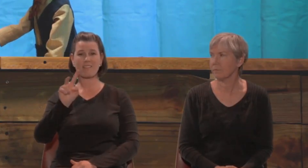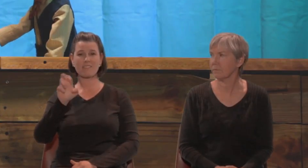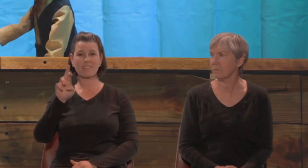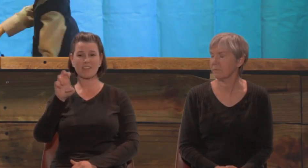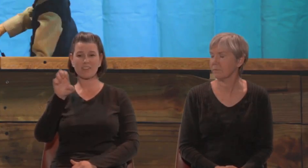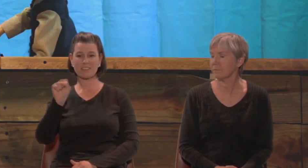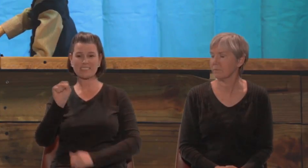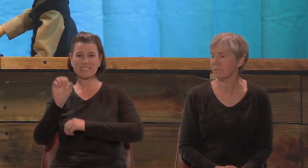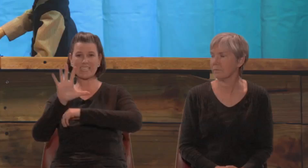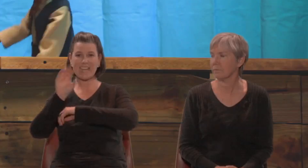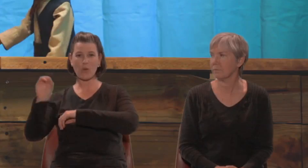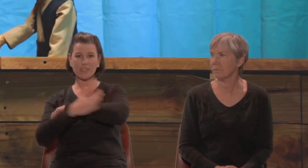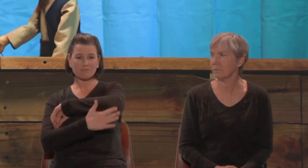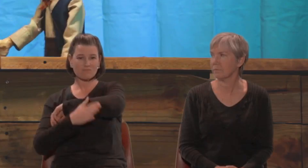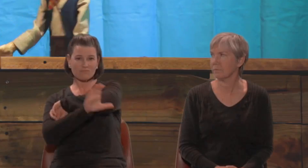Ribbit.